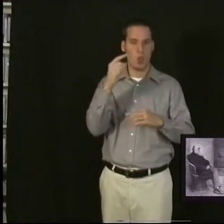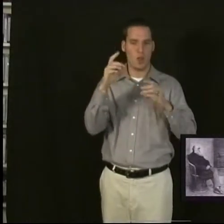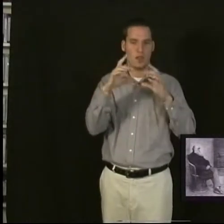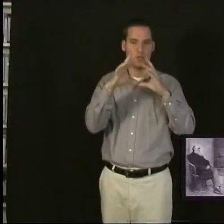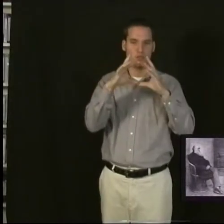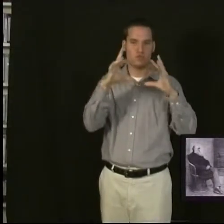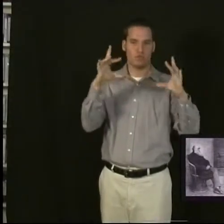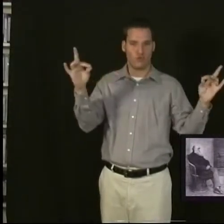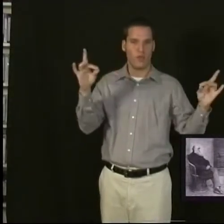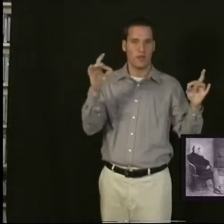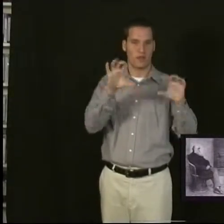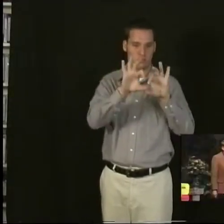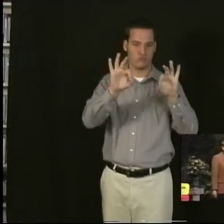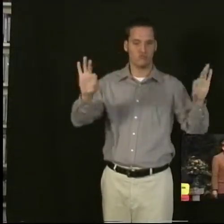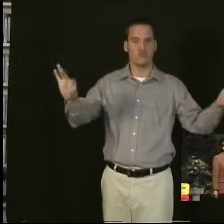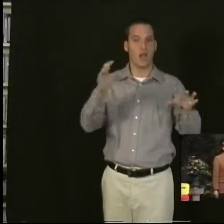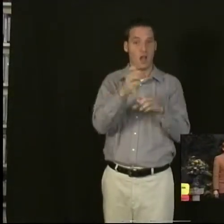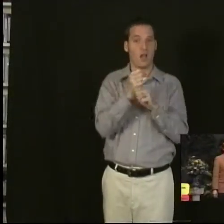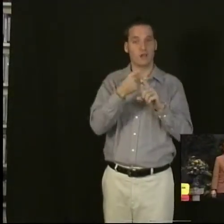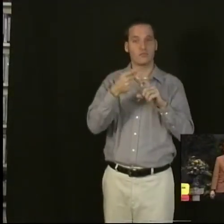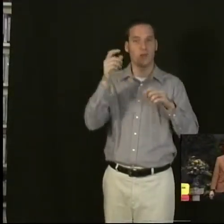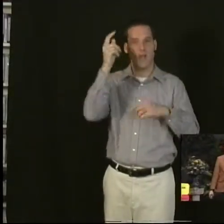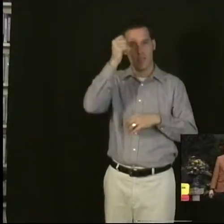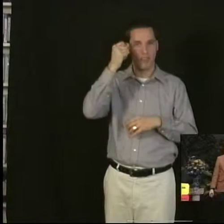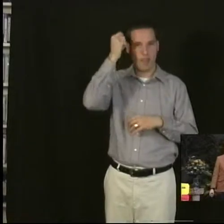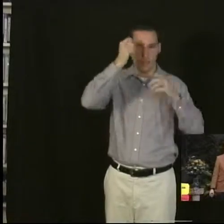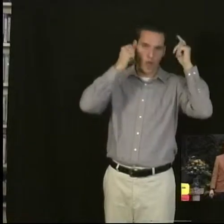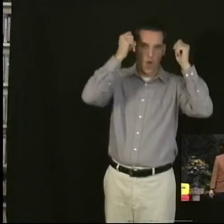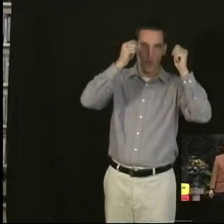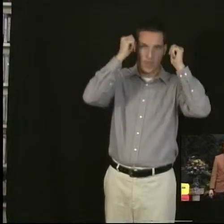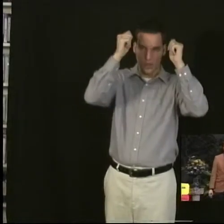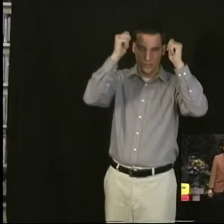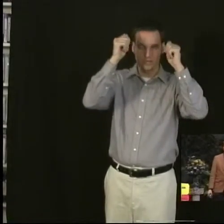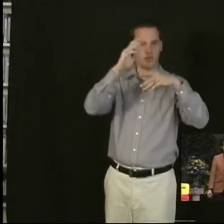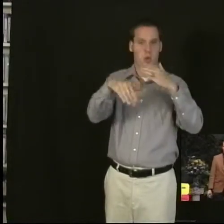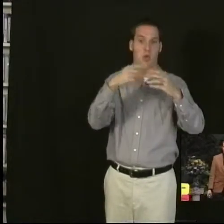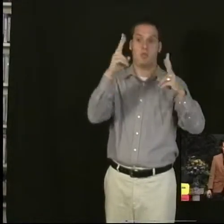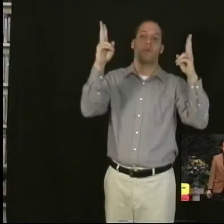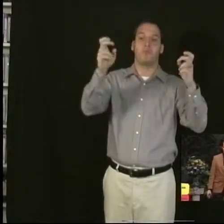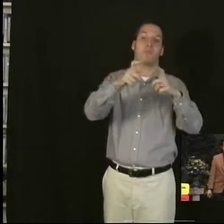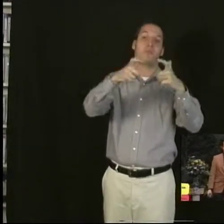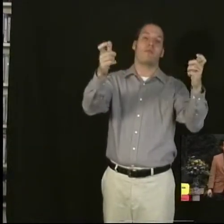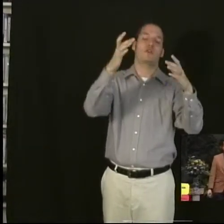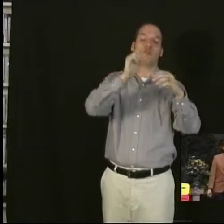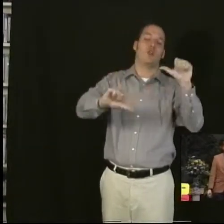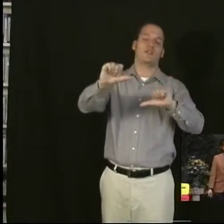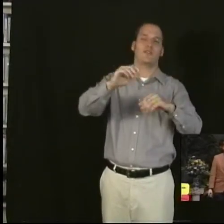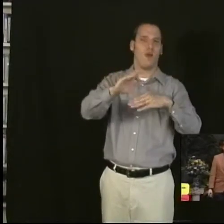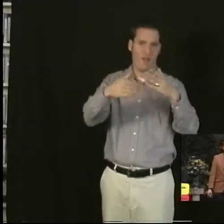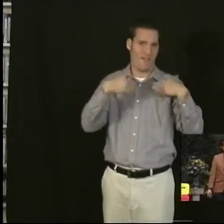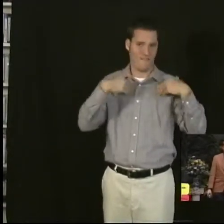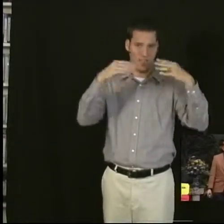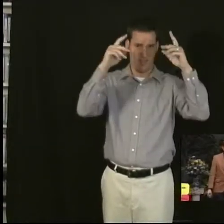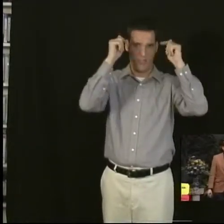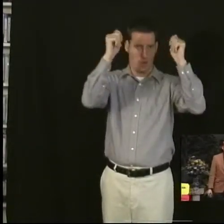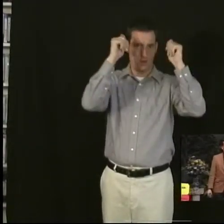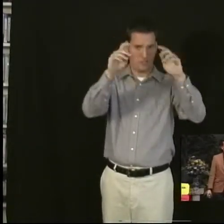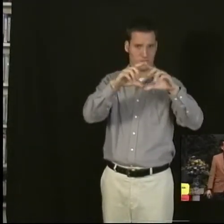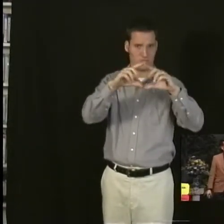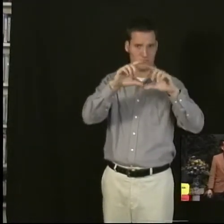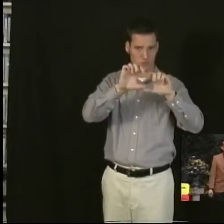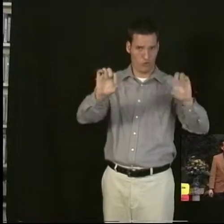was a theology degree. And today they call him a great scientist. All he got was a theology degree. Which is not